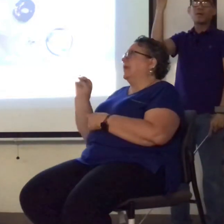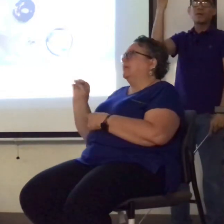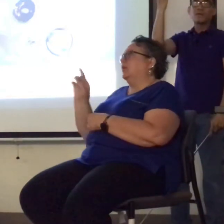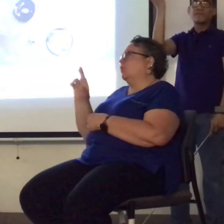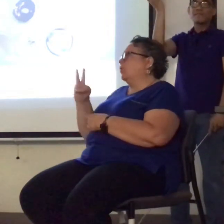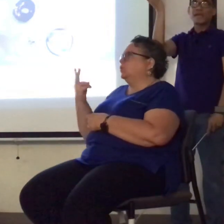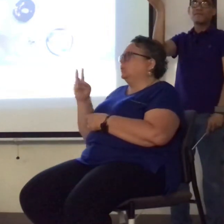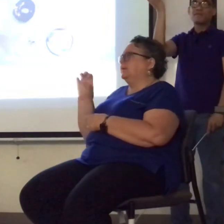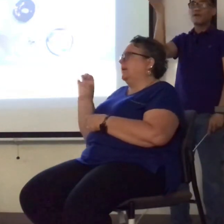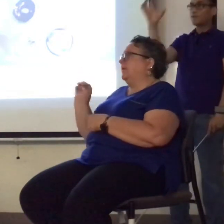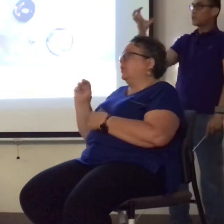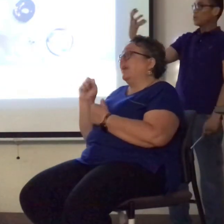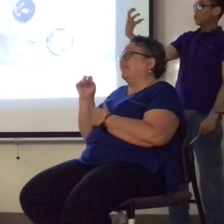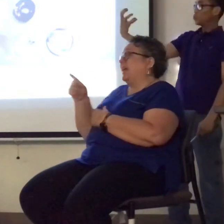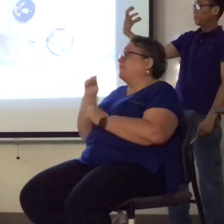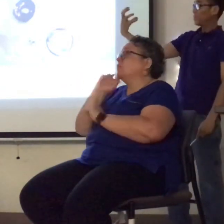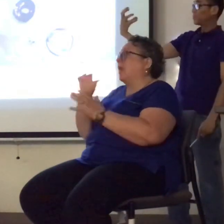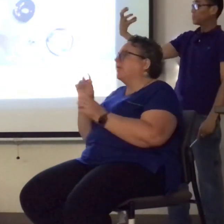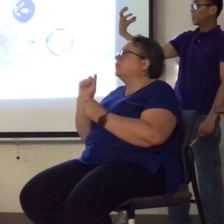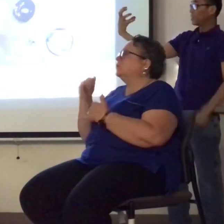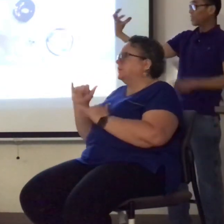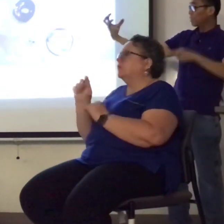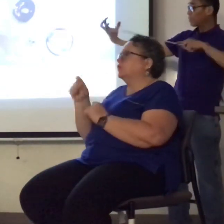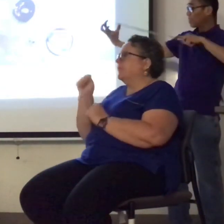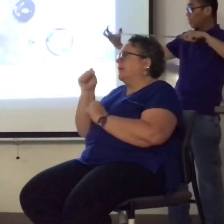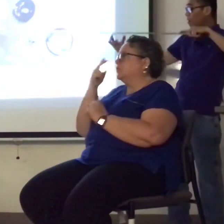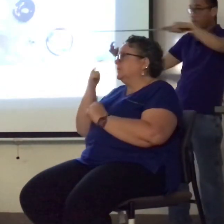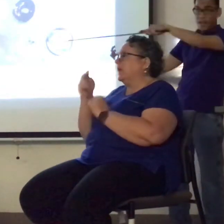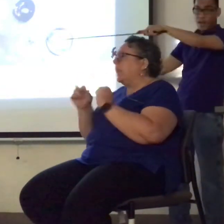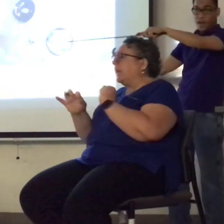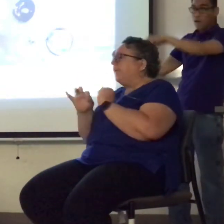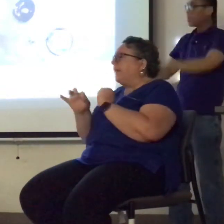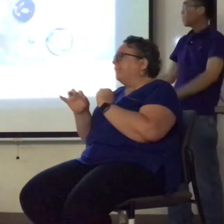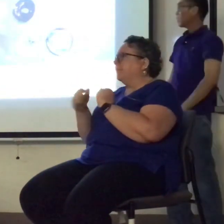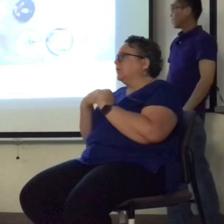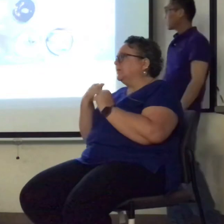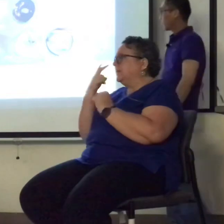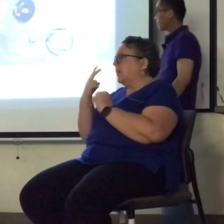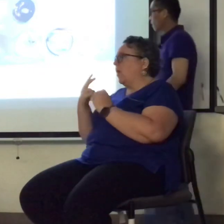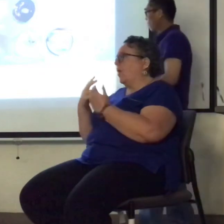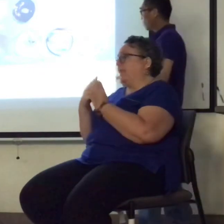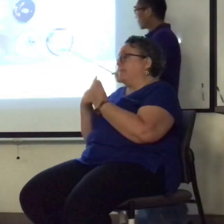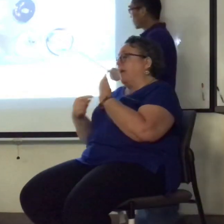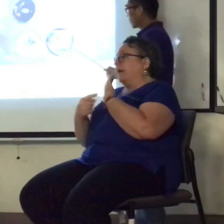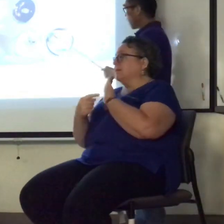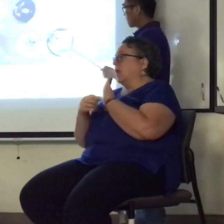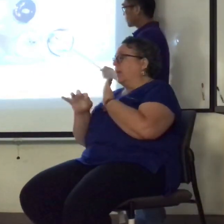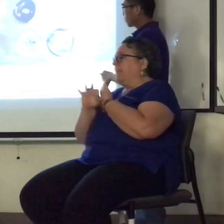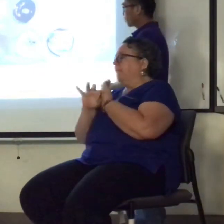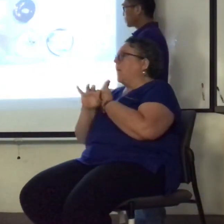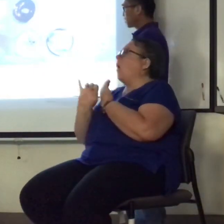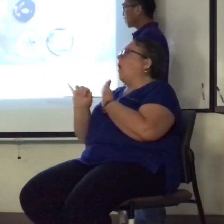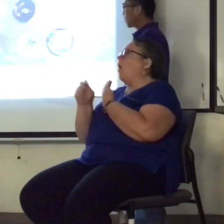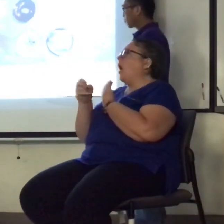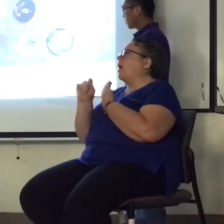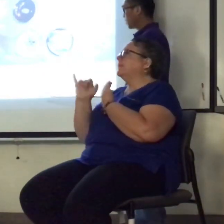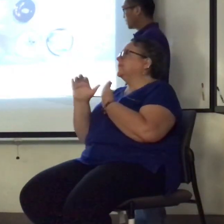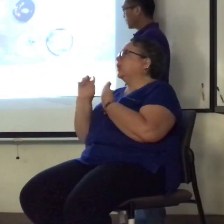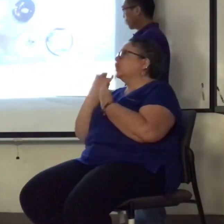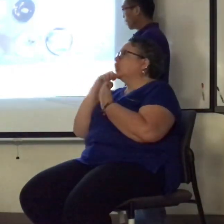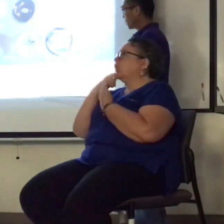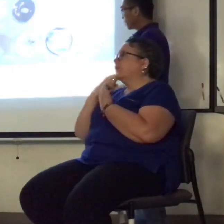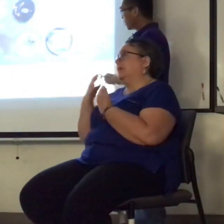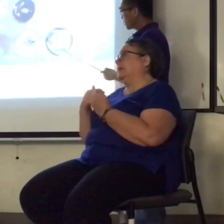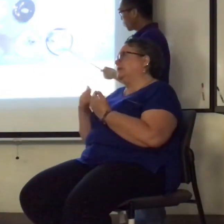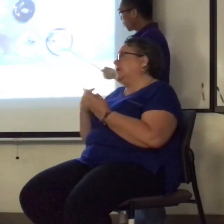know. Even if they gave you nothing, you should be able to see like a little dot. Oh yeah, that's right there. And optic nerve is a pretty